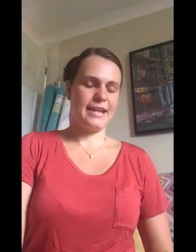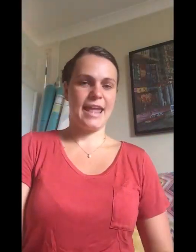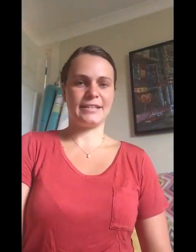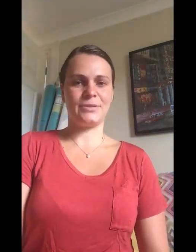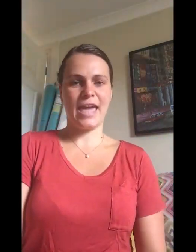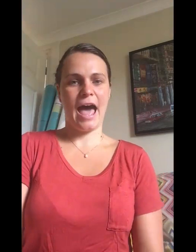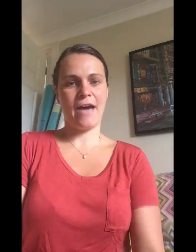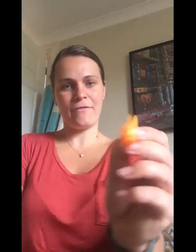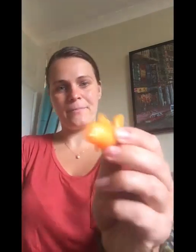Next we have